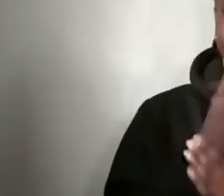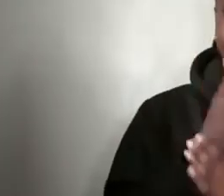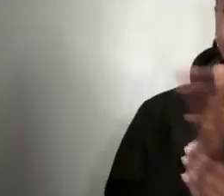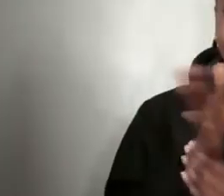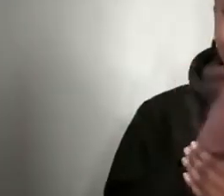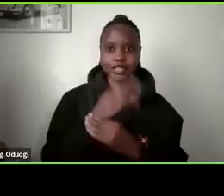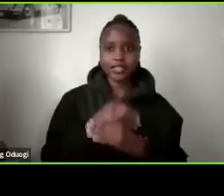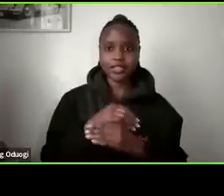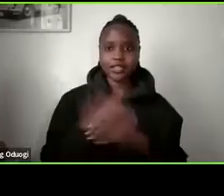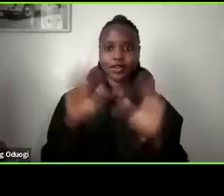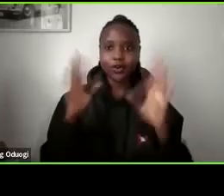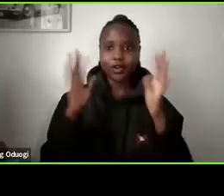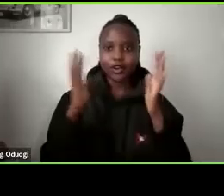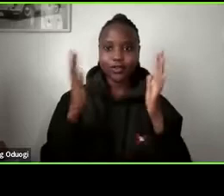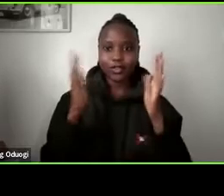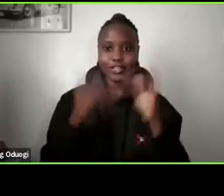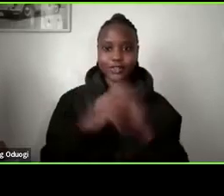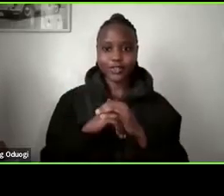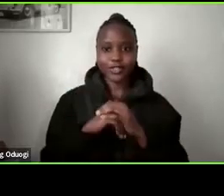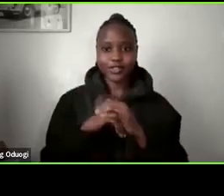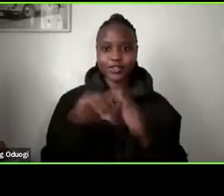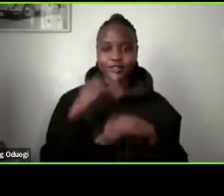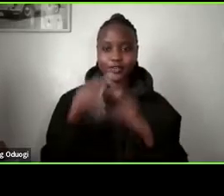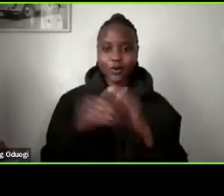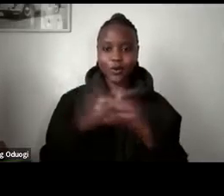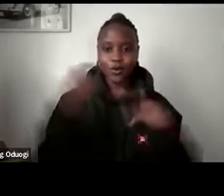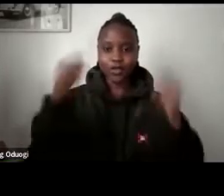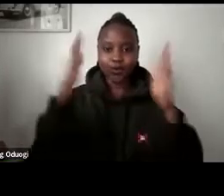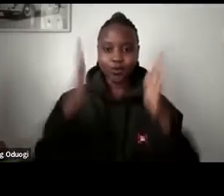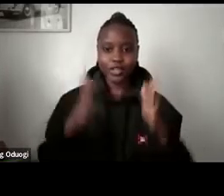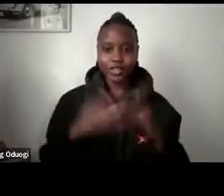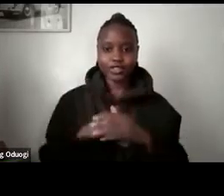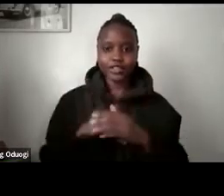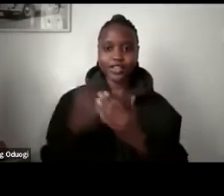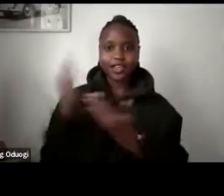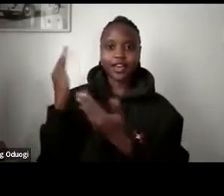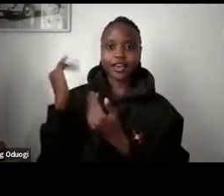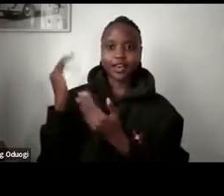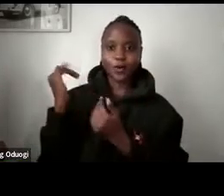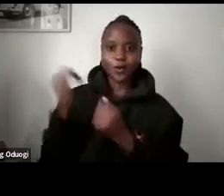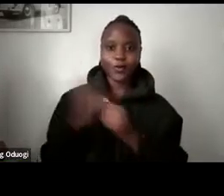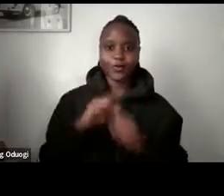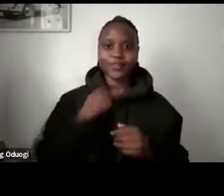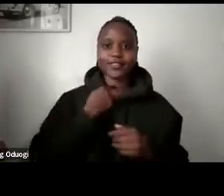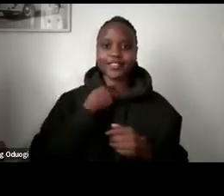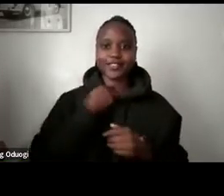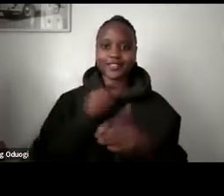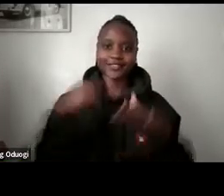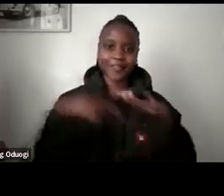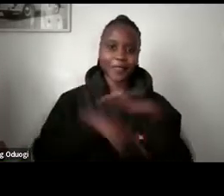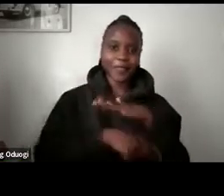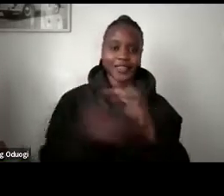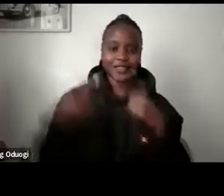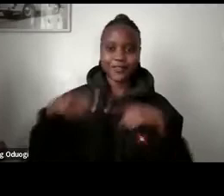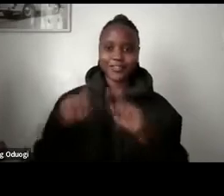Congratulations for all the winners. I hope you are really all proud of yourselves. You achieved a